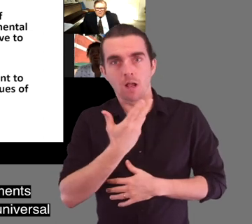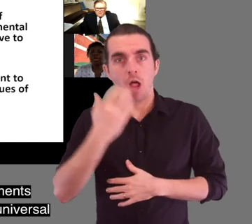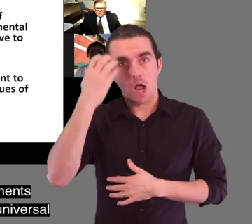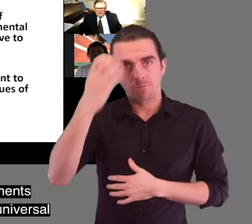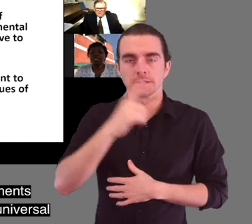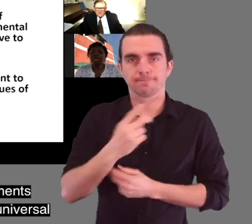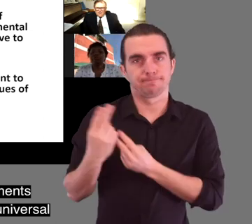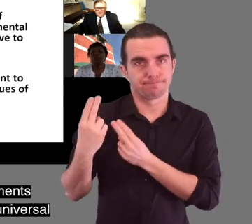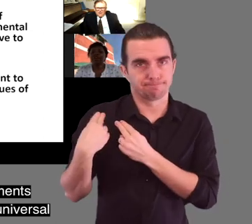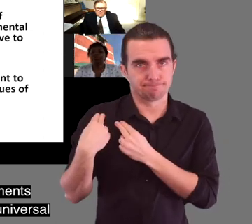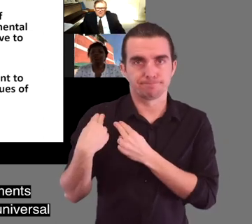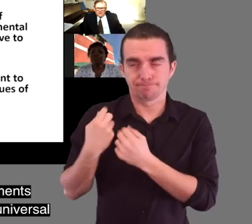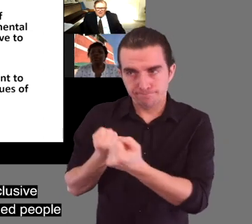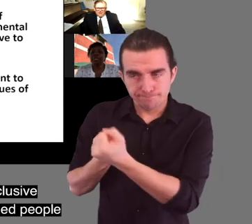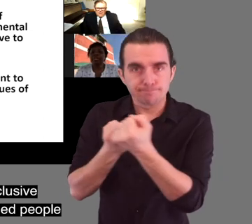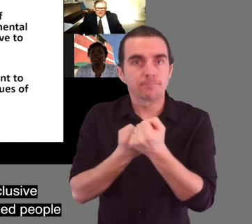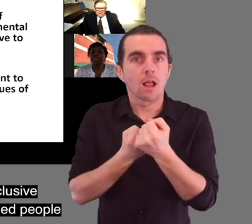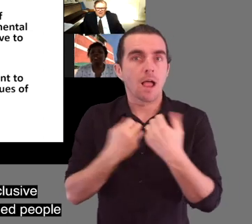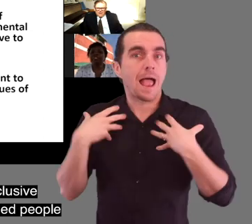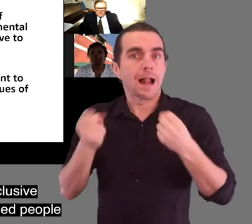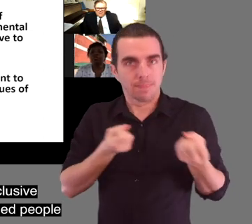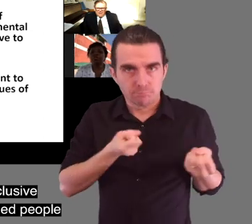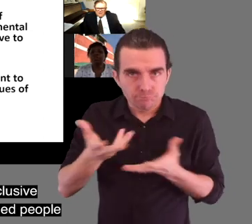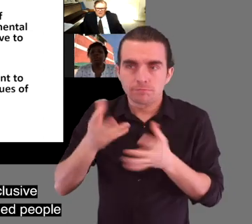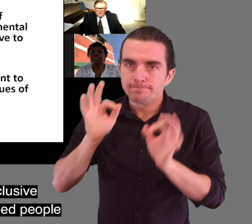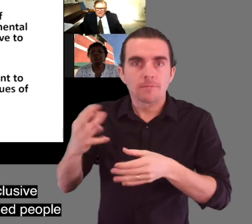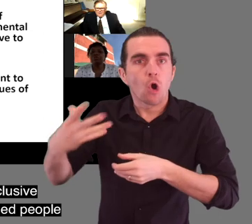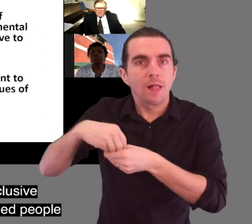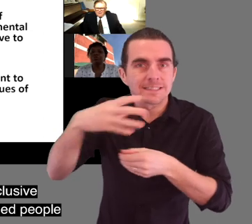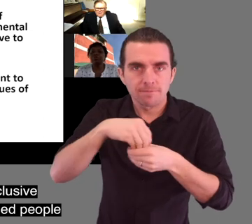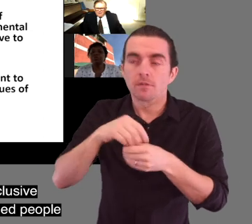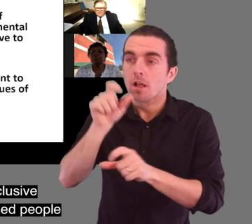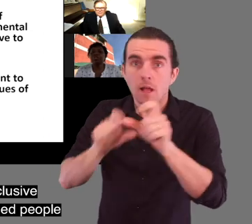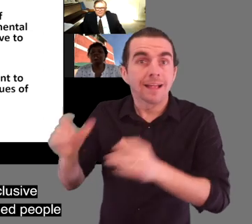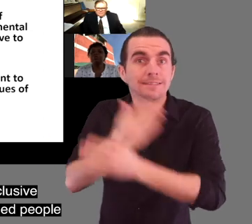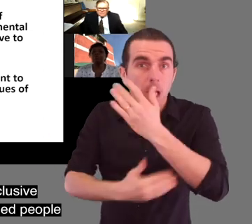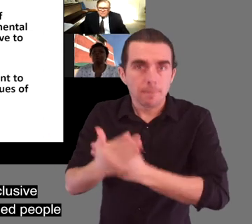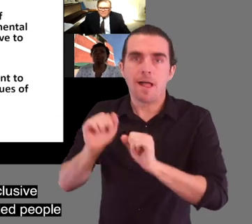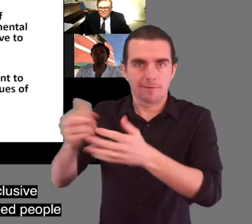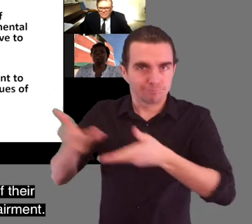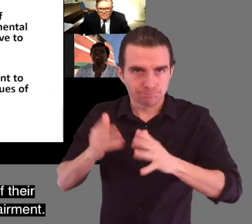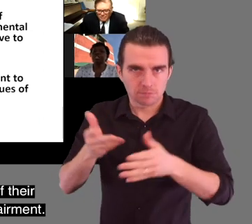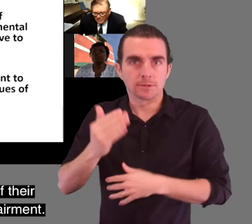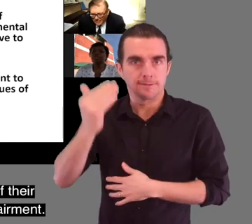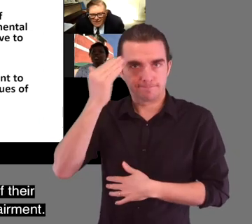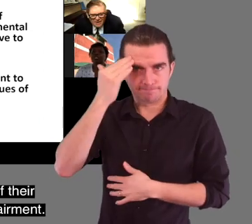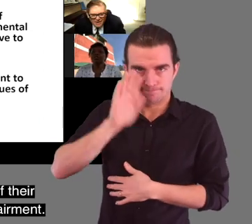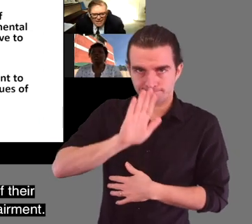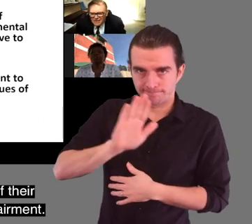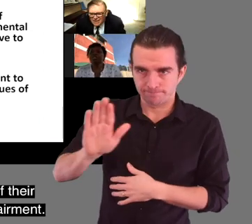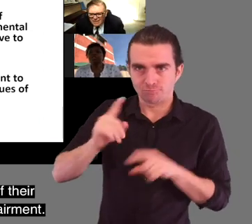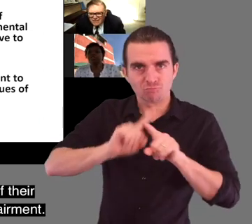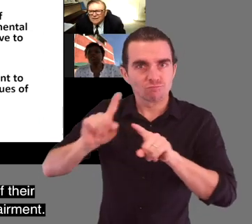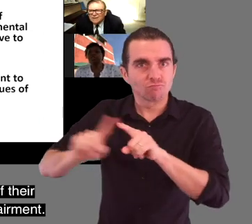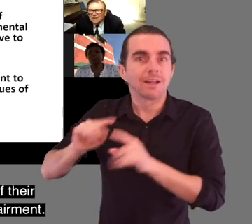to account and to provide universal health that is inclusive and responsive to disabled people, taking cognizance of their